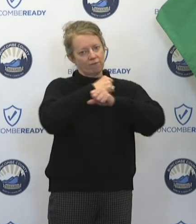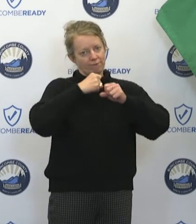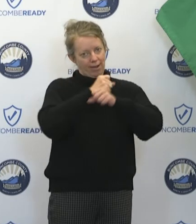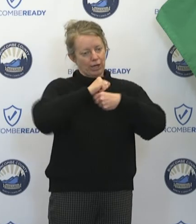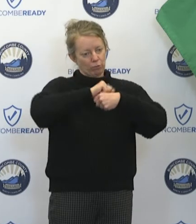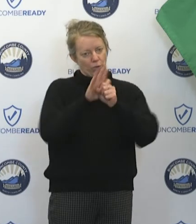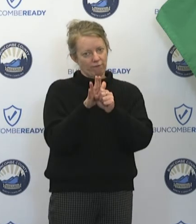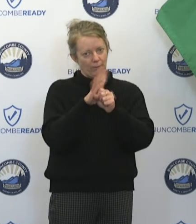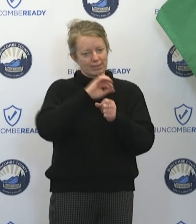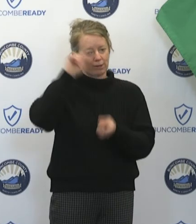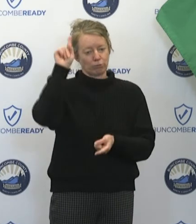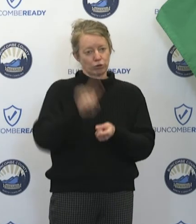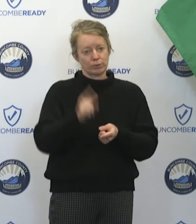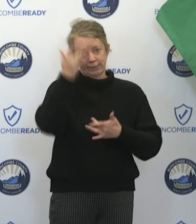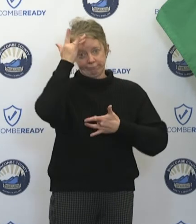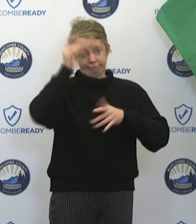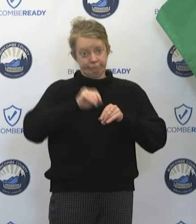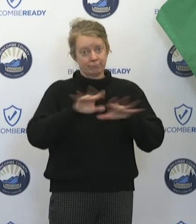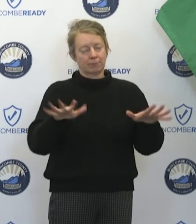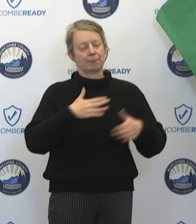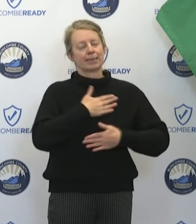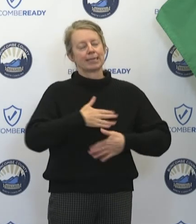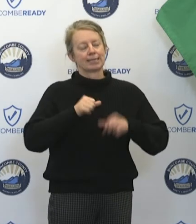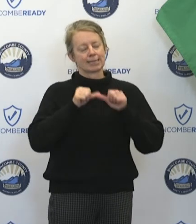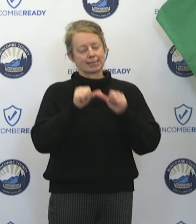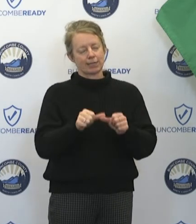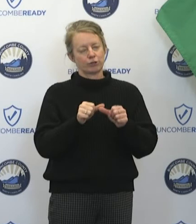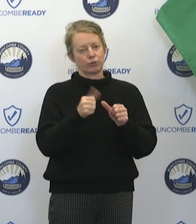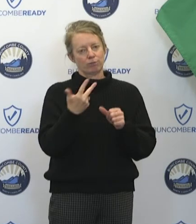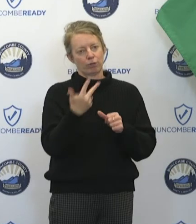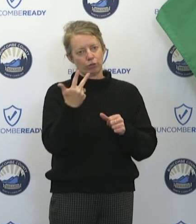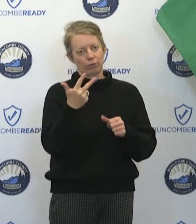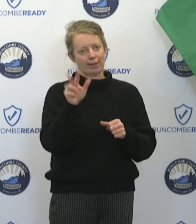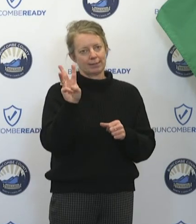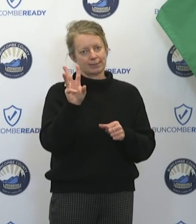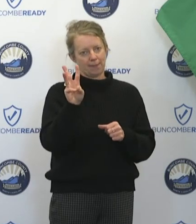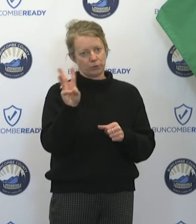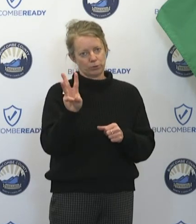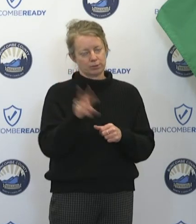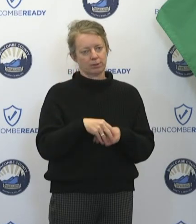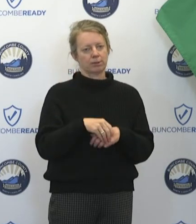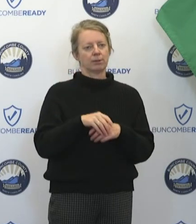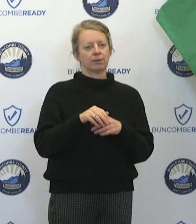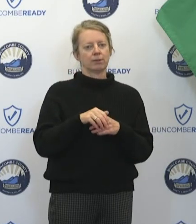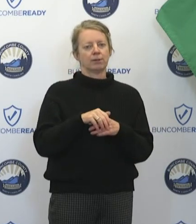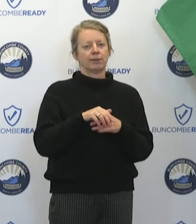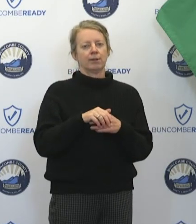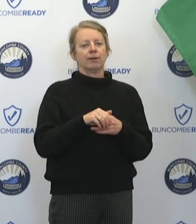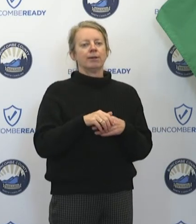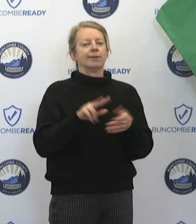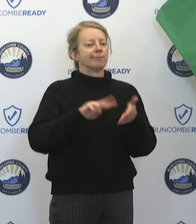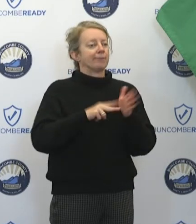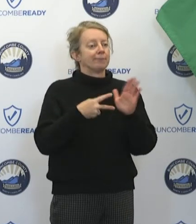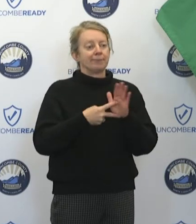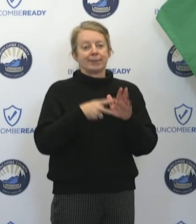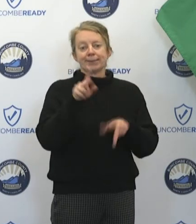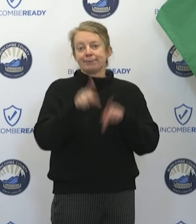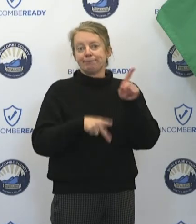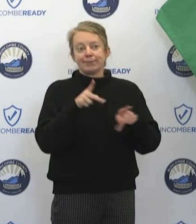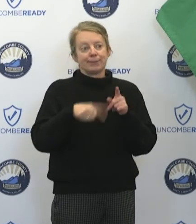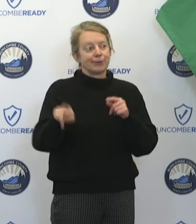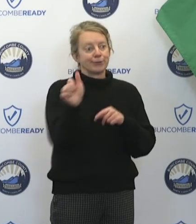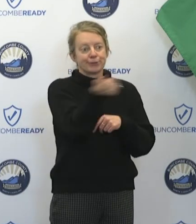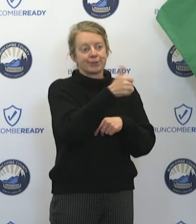the spread in Buncombe County, please continue to practice the 3 W's. This goes for folks who have been